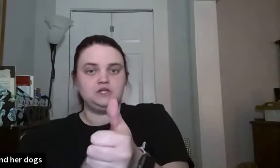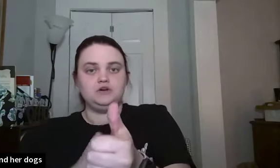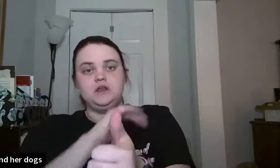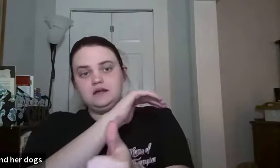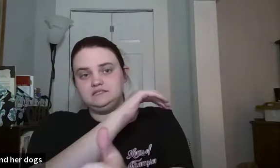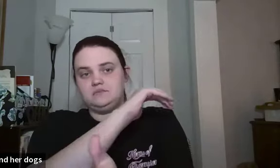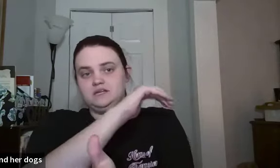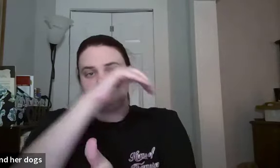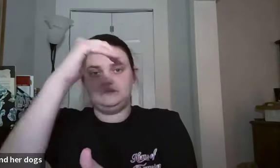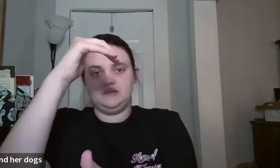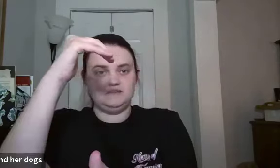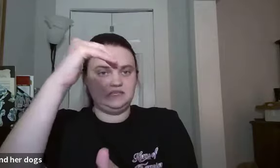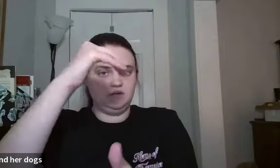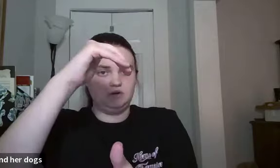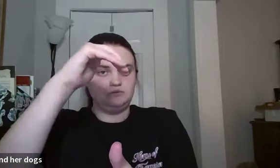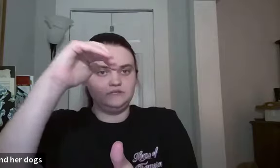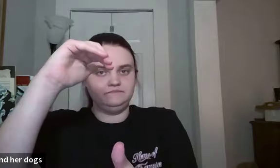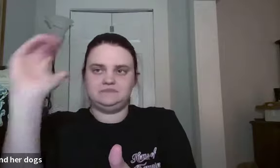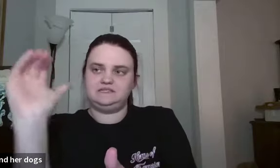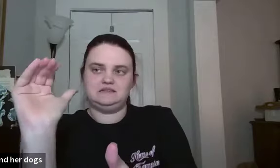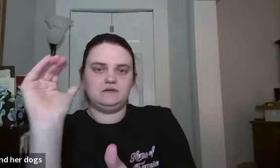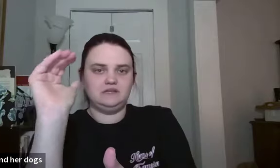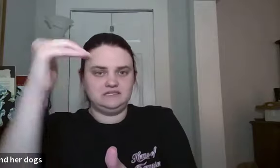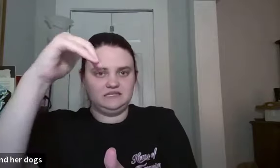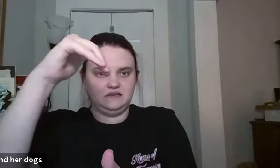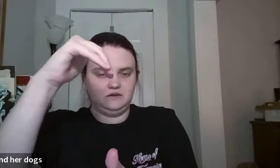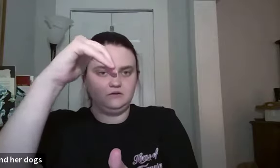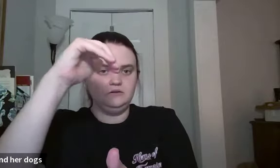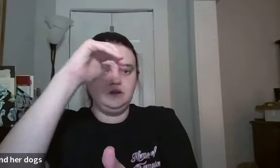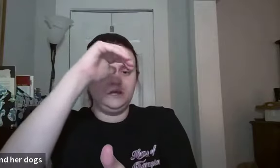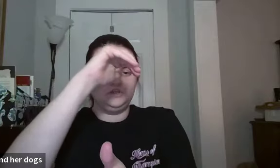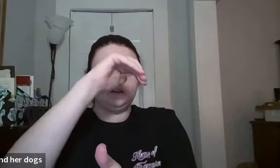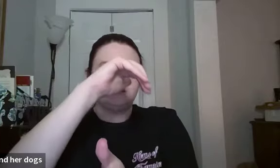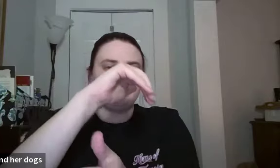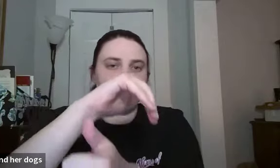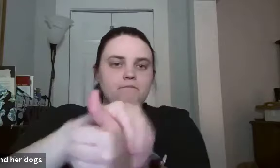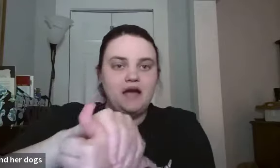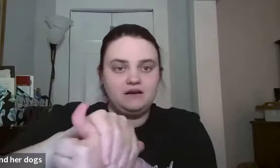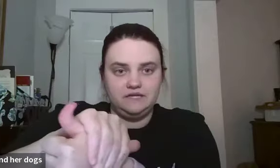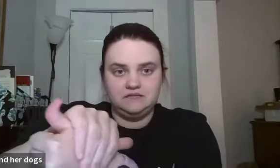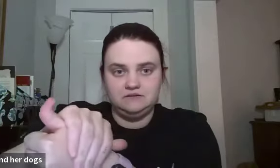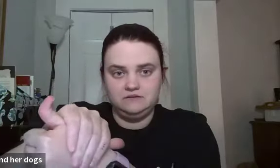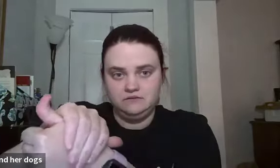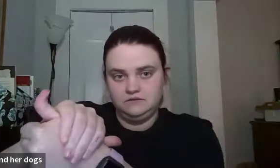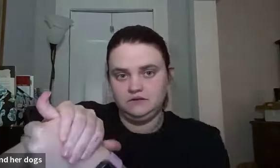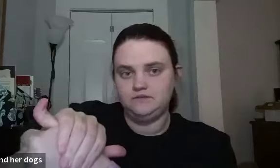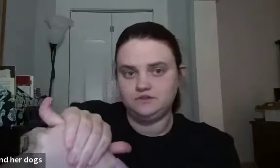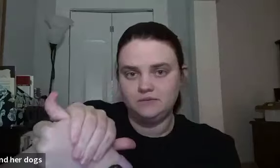Your non-dominant is kind of making this like curled. It's not really a C, it's like a curl. You're going to come on the back of it, of your dominant